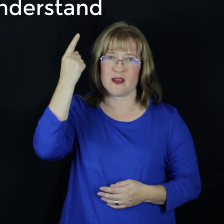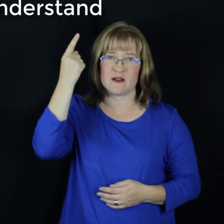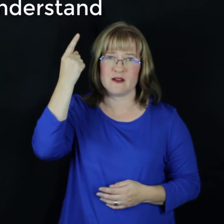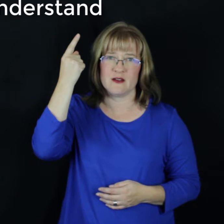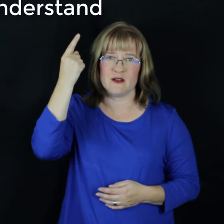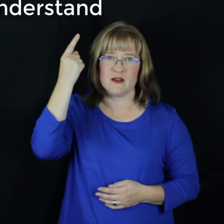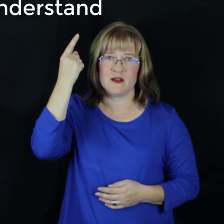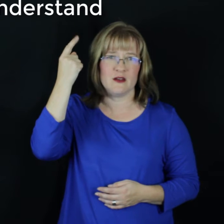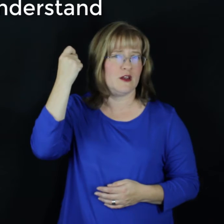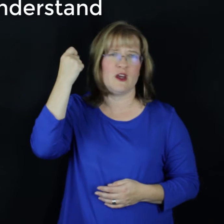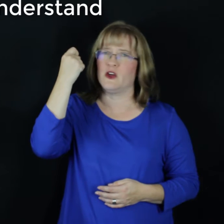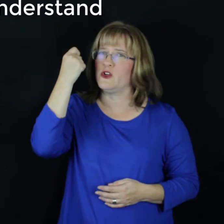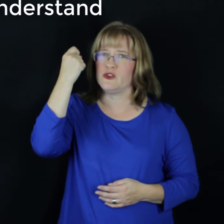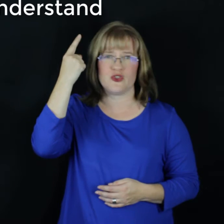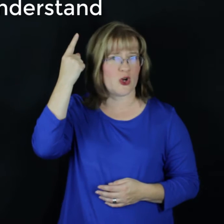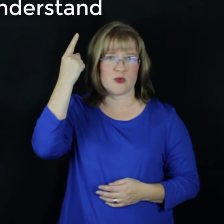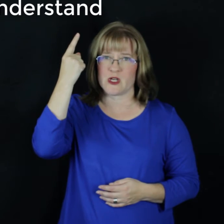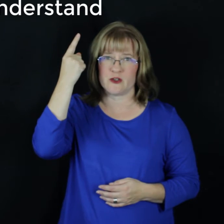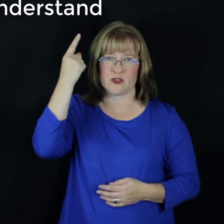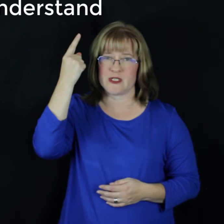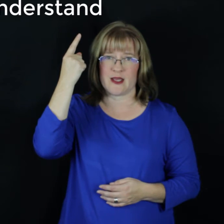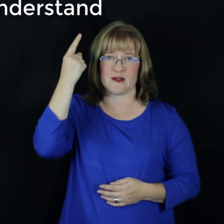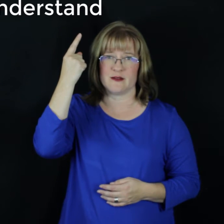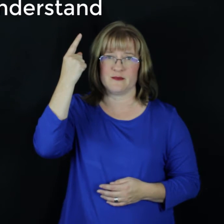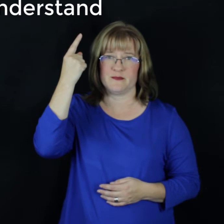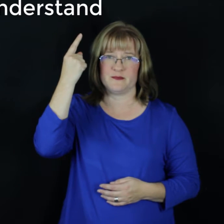understand. Don't understand.